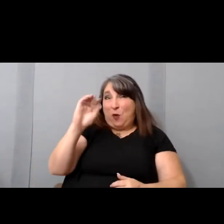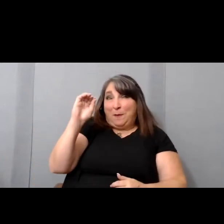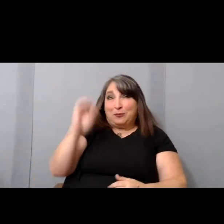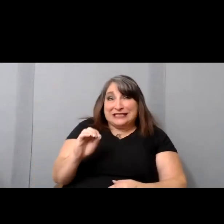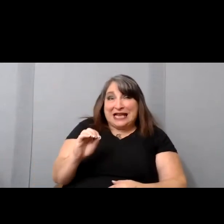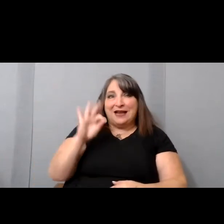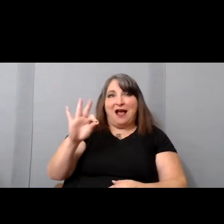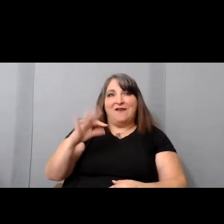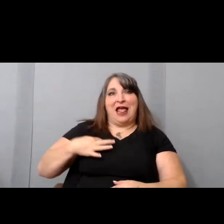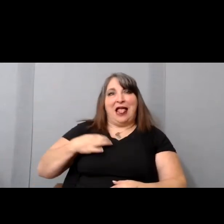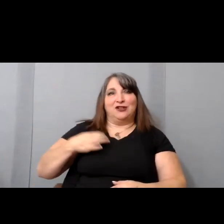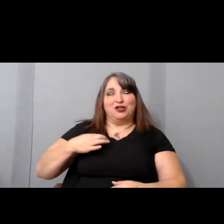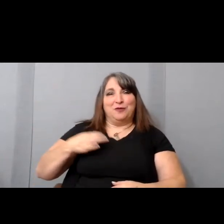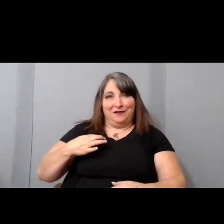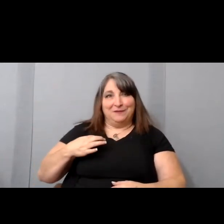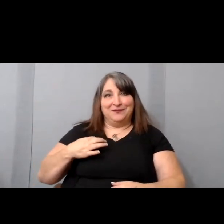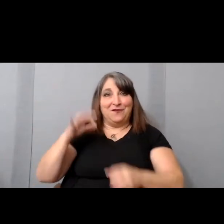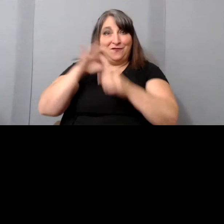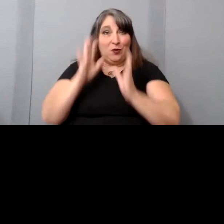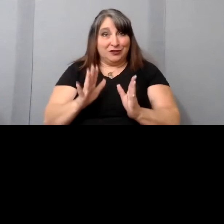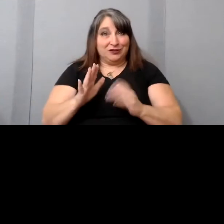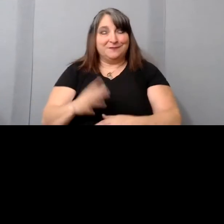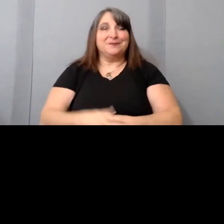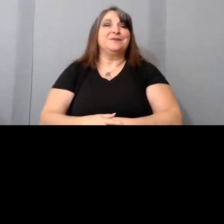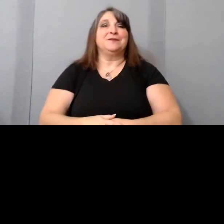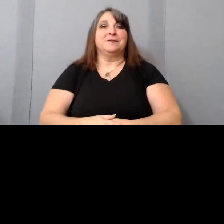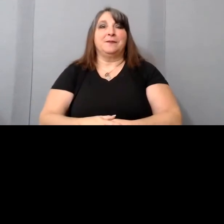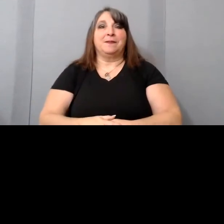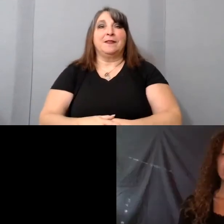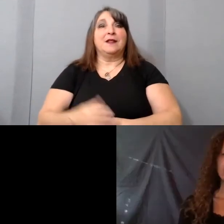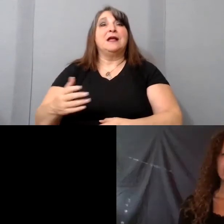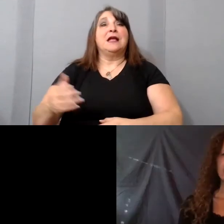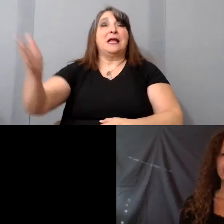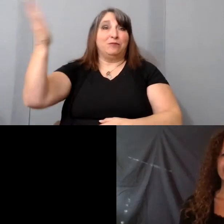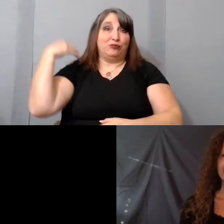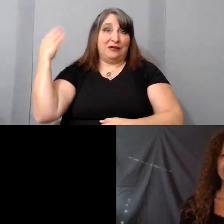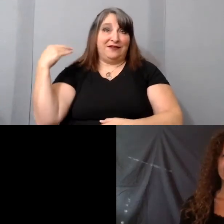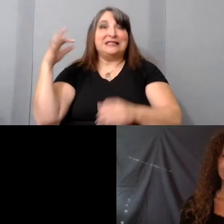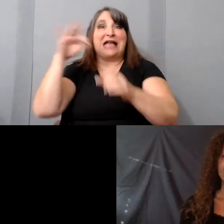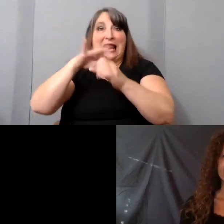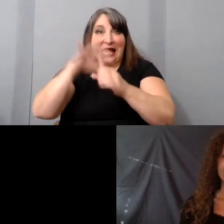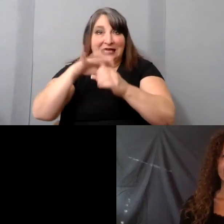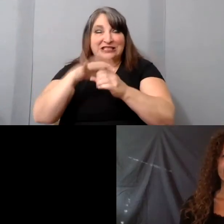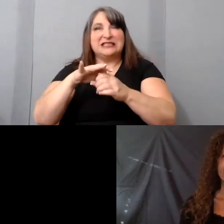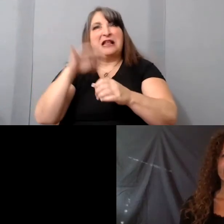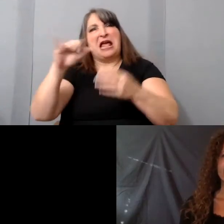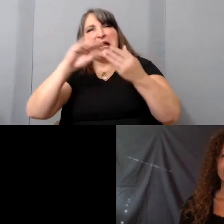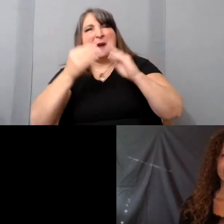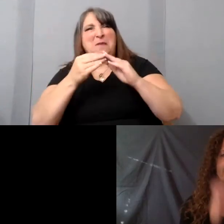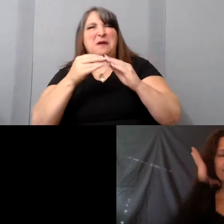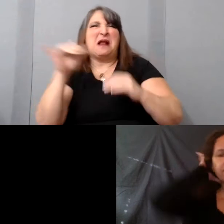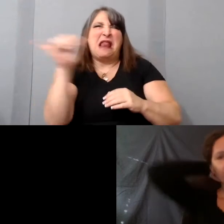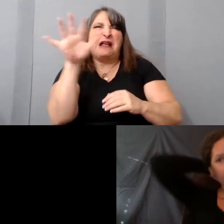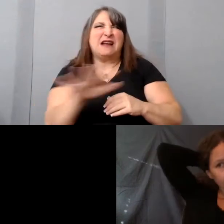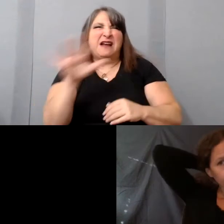voters, 32 million eligible. In previous elections, the routine number had been more or less